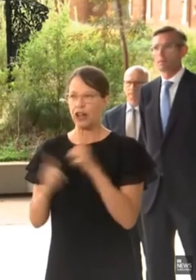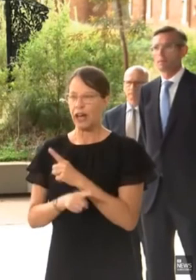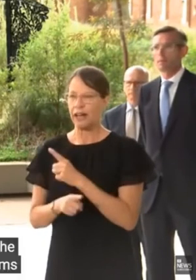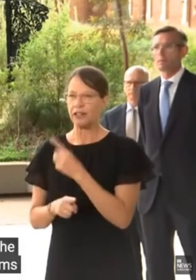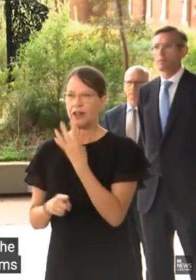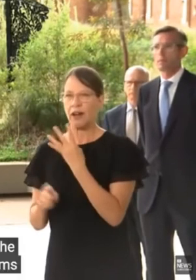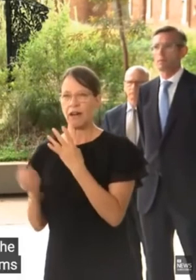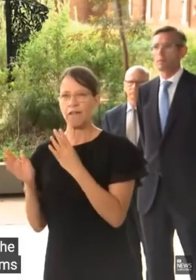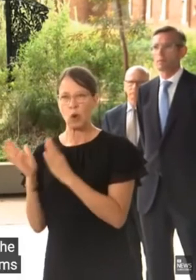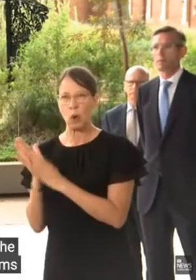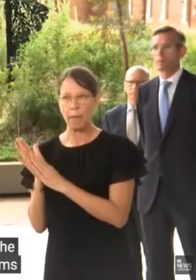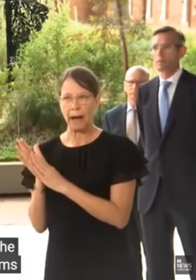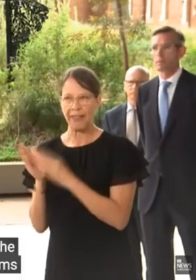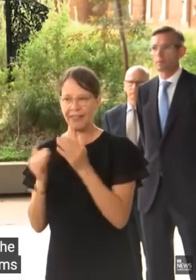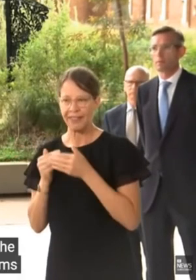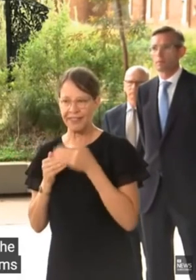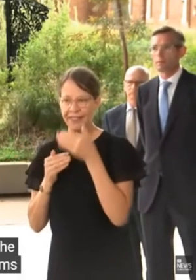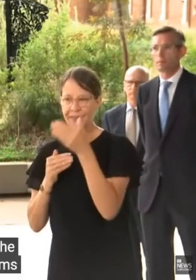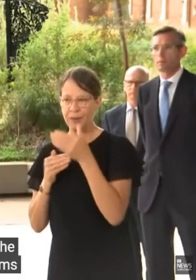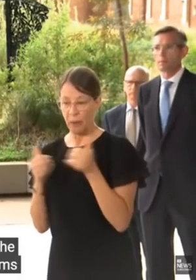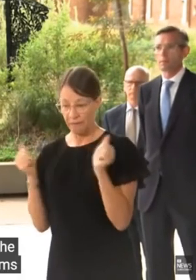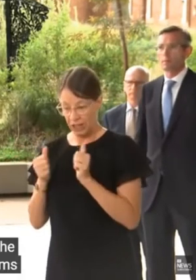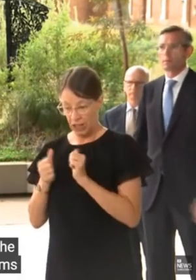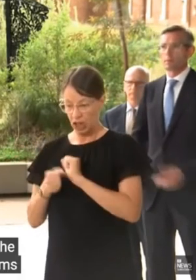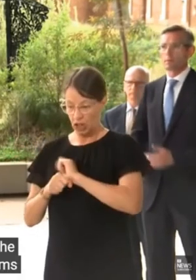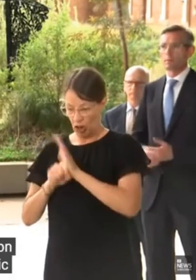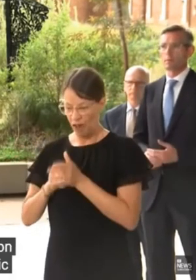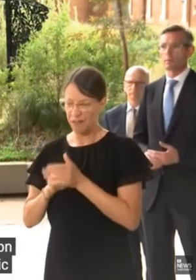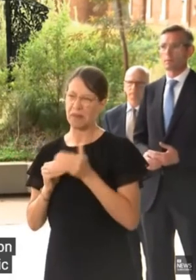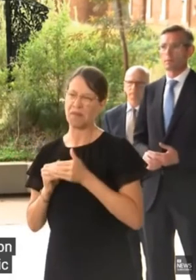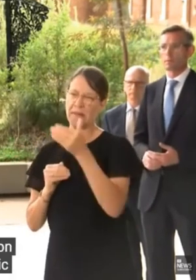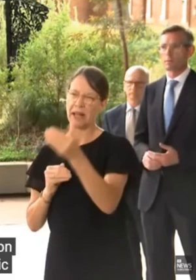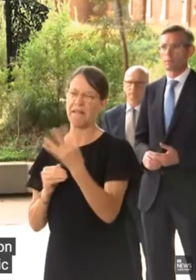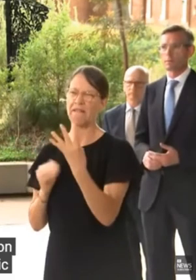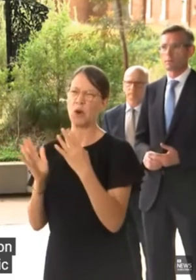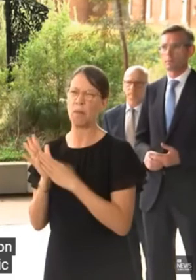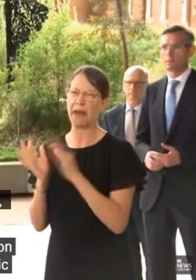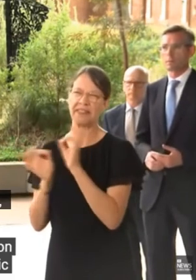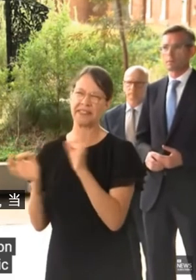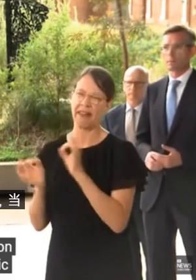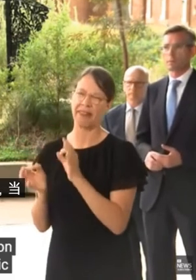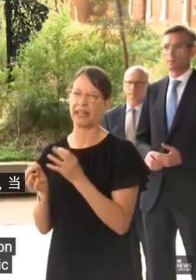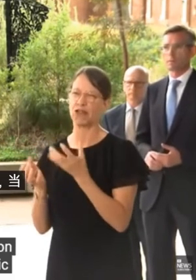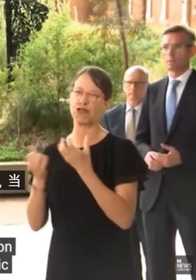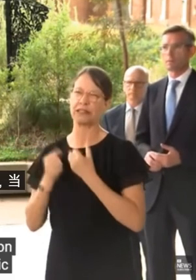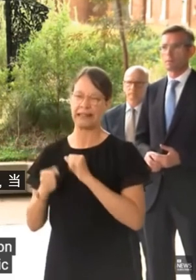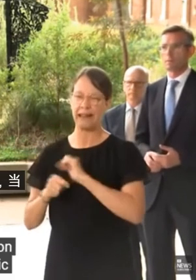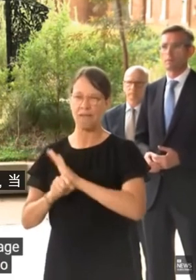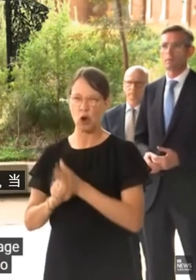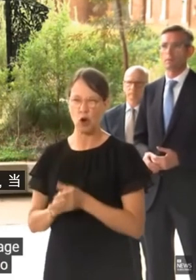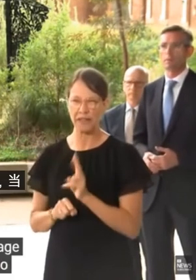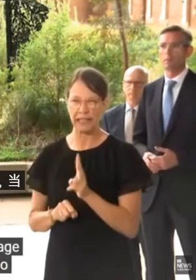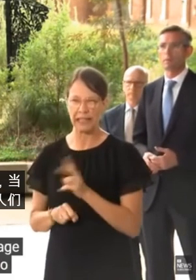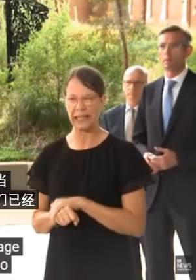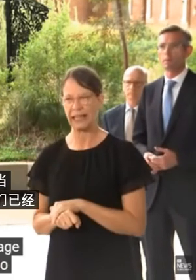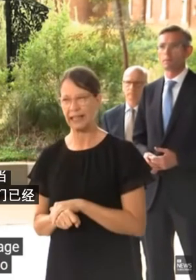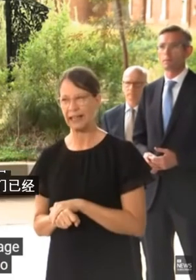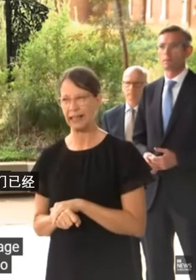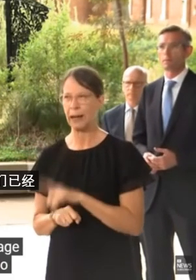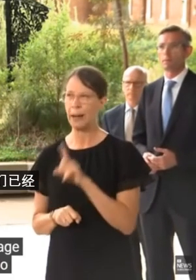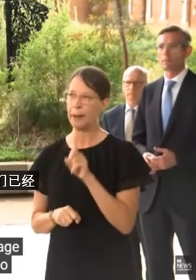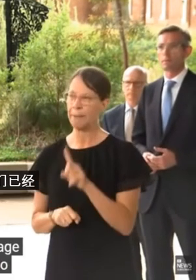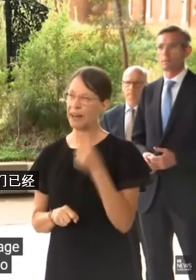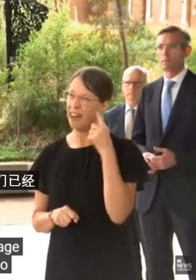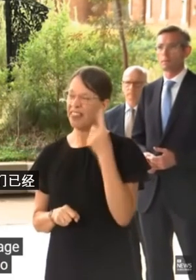terms of the likelihood of reinfection. I think we're being pragmatic that by giving a simple message that when people are well, so generally people